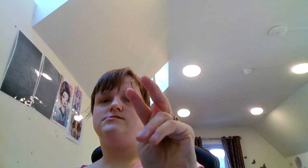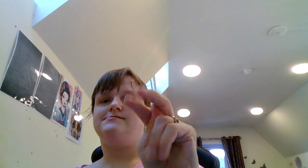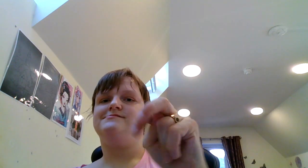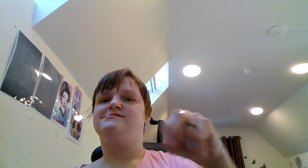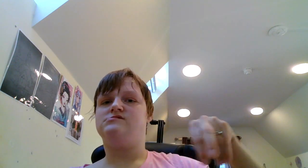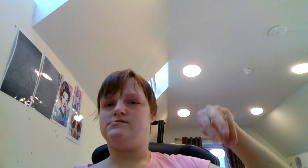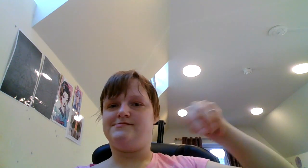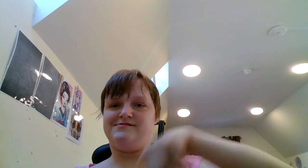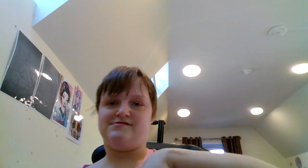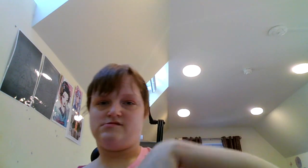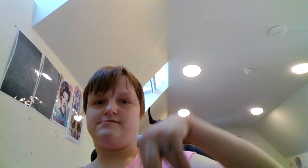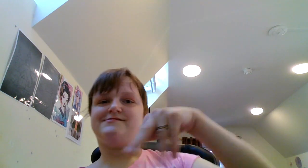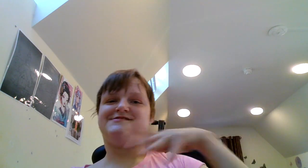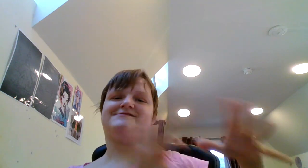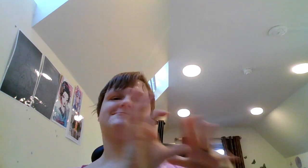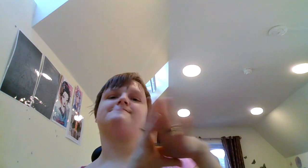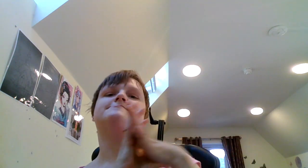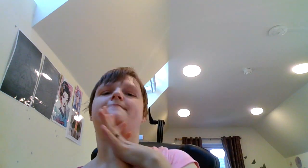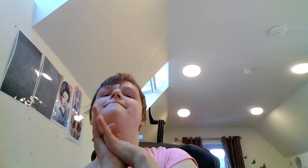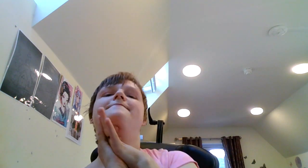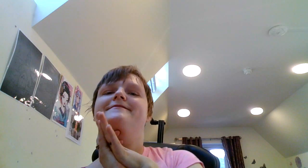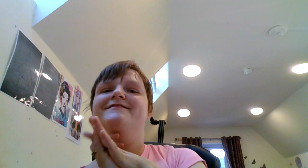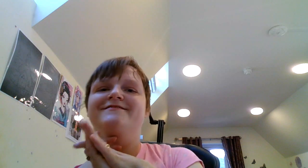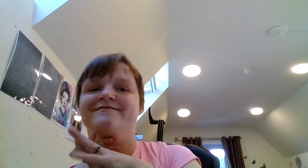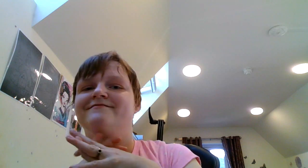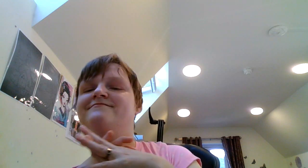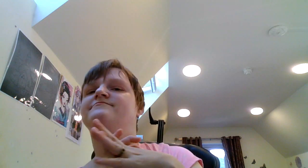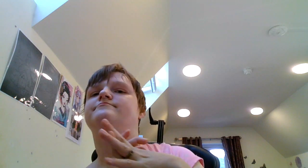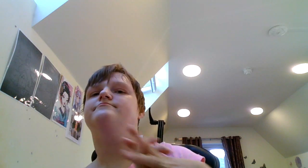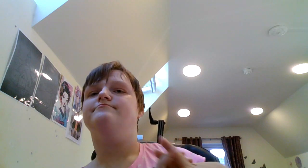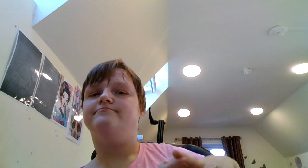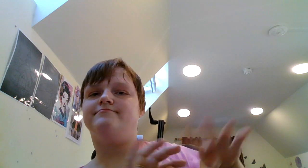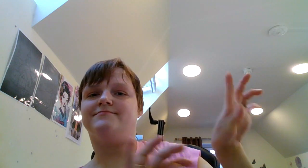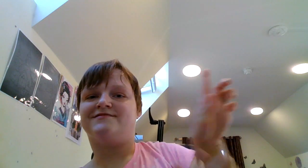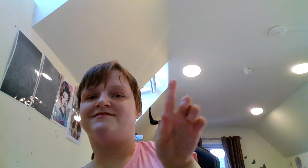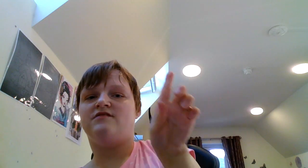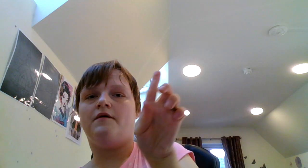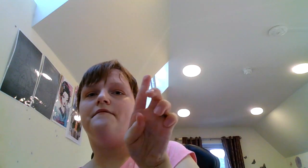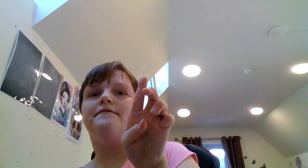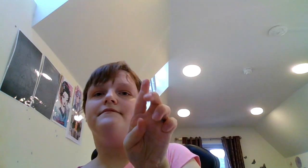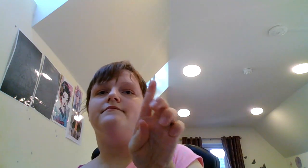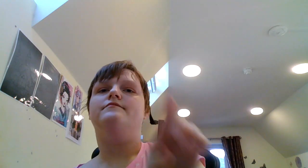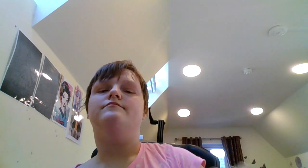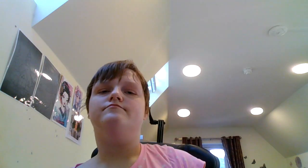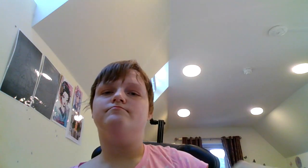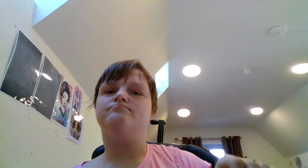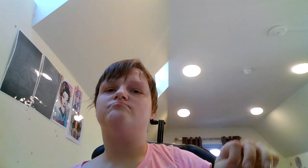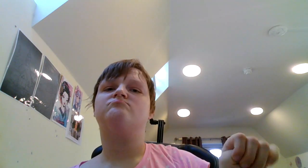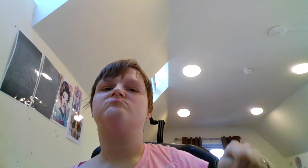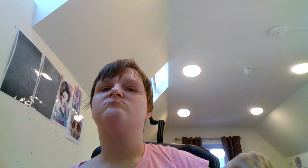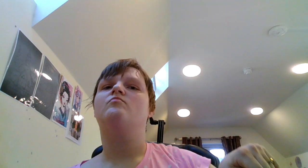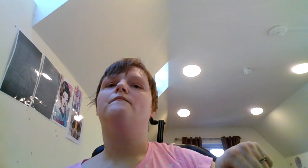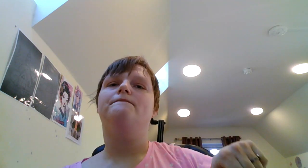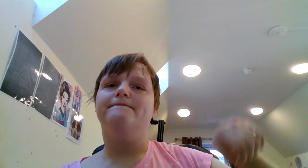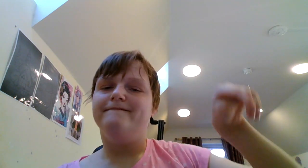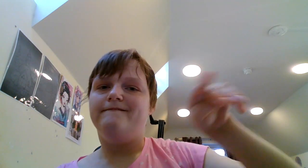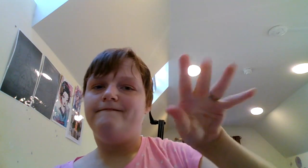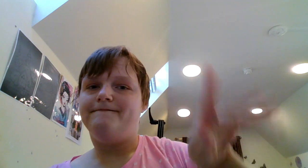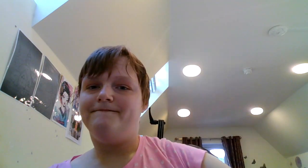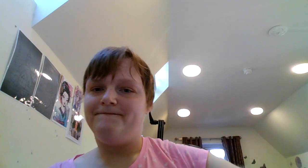remission thanks to our direct trial. Type 1 diabetes is a result of the body's immune system